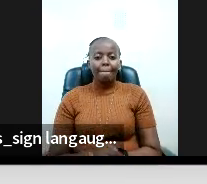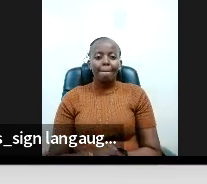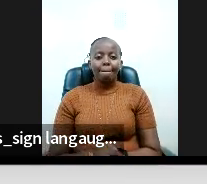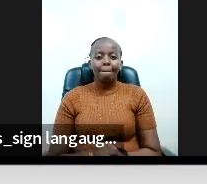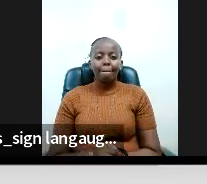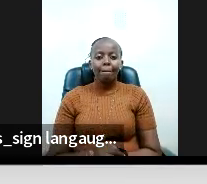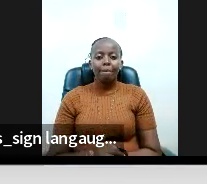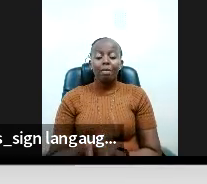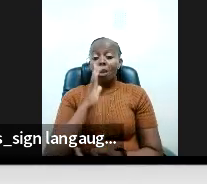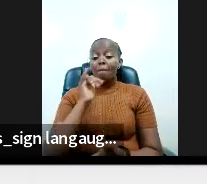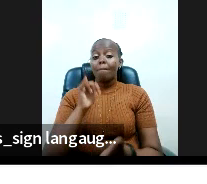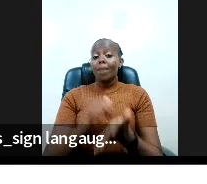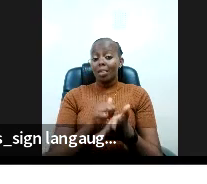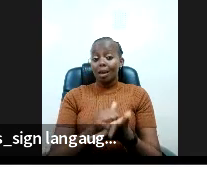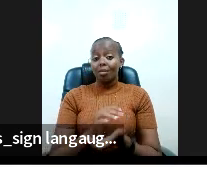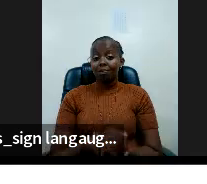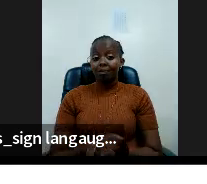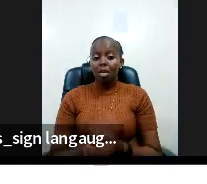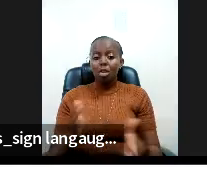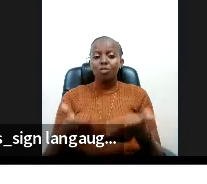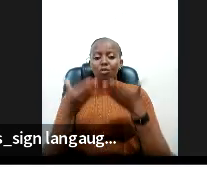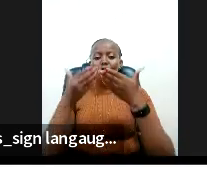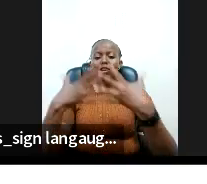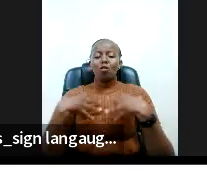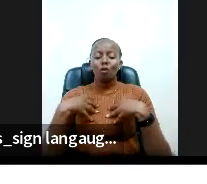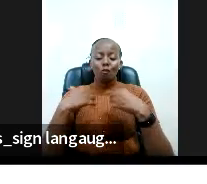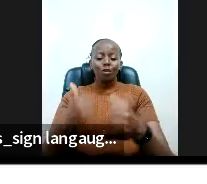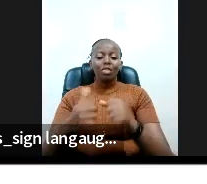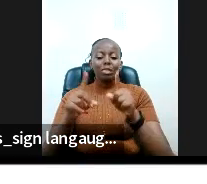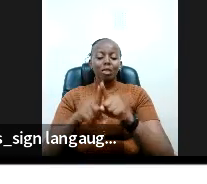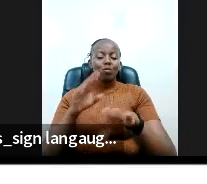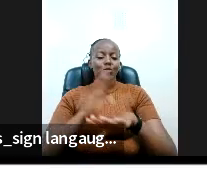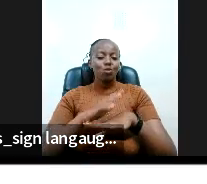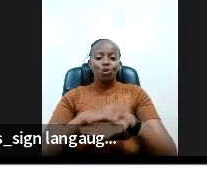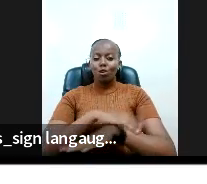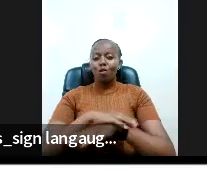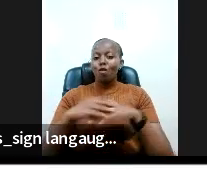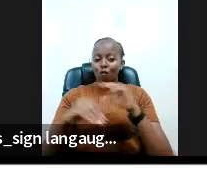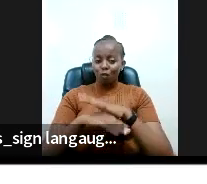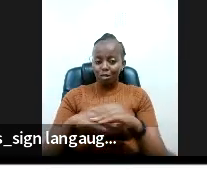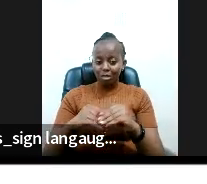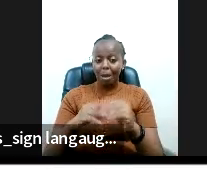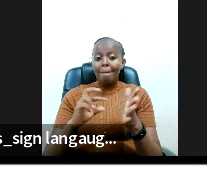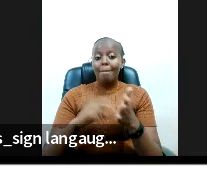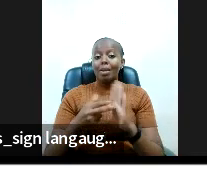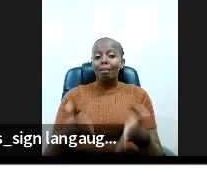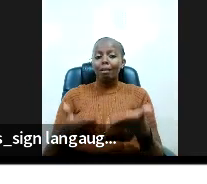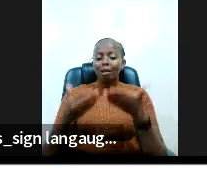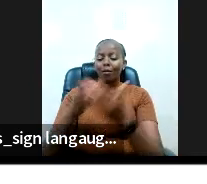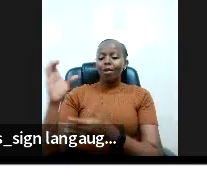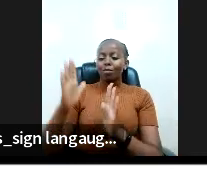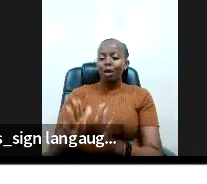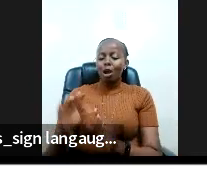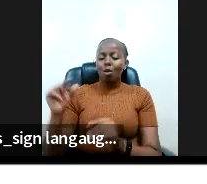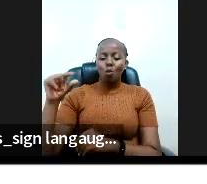And by doing so, it provides confidence and good comfort, hence giving our clients a